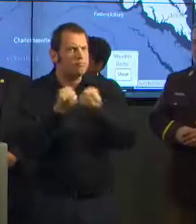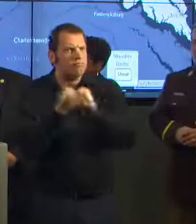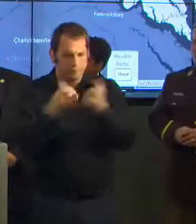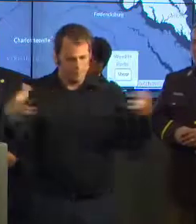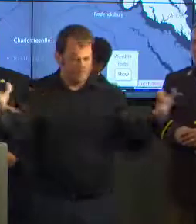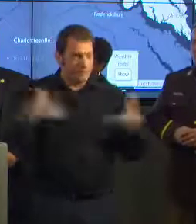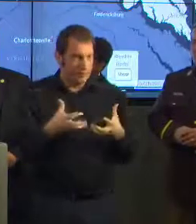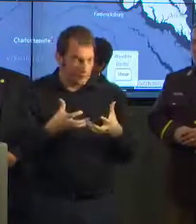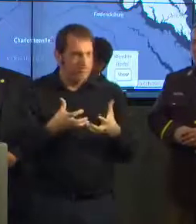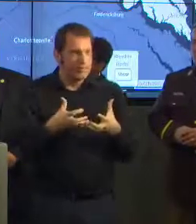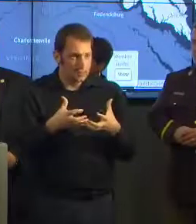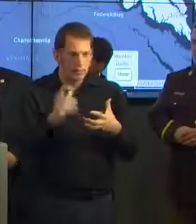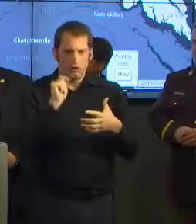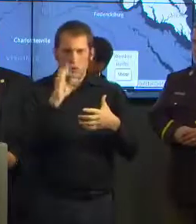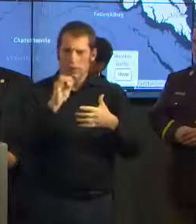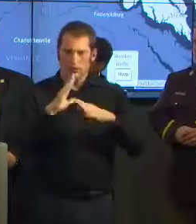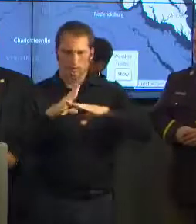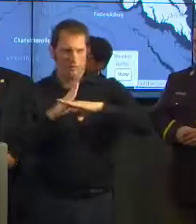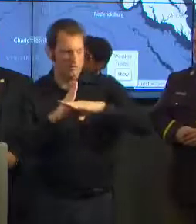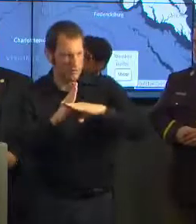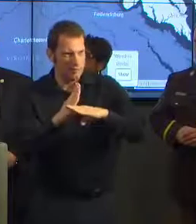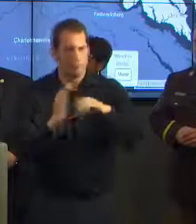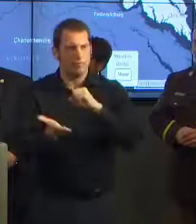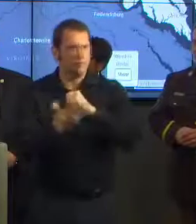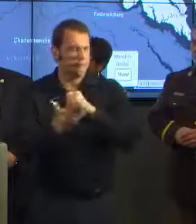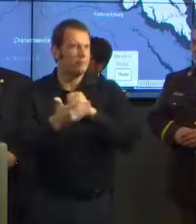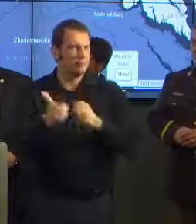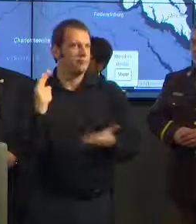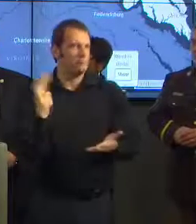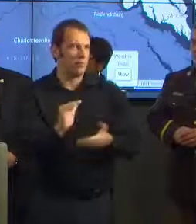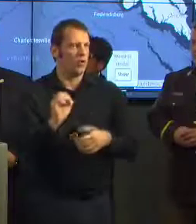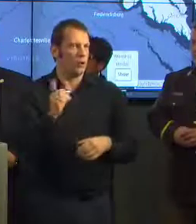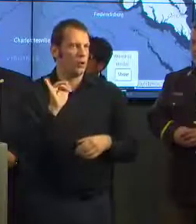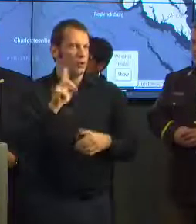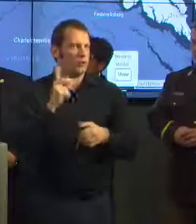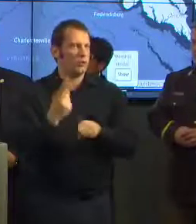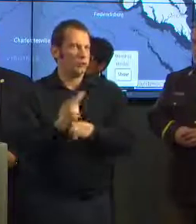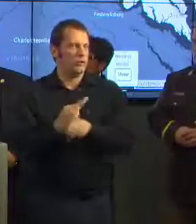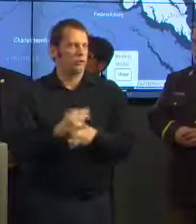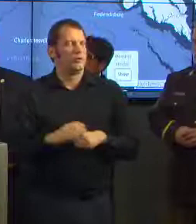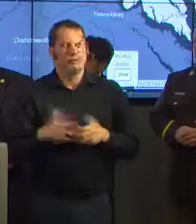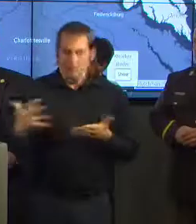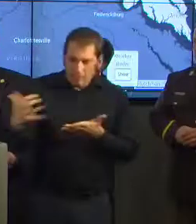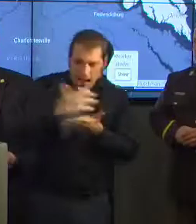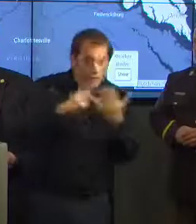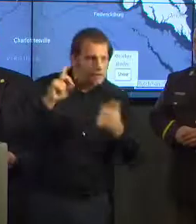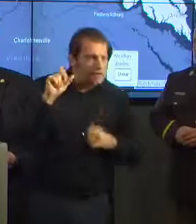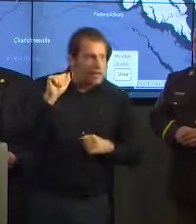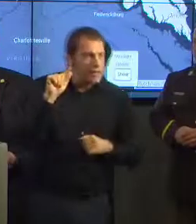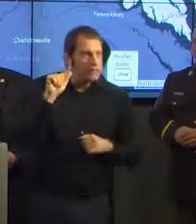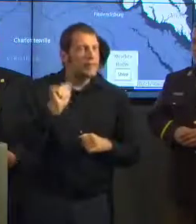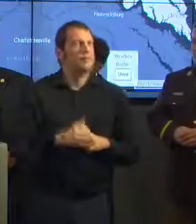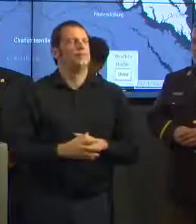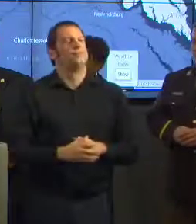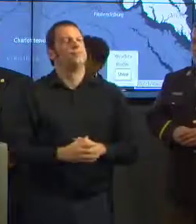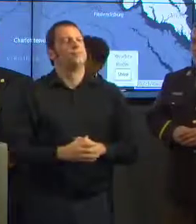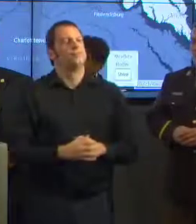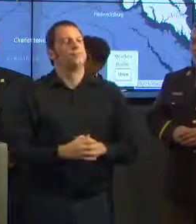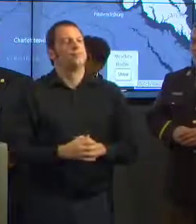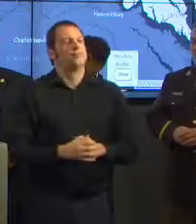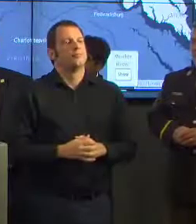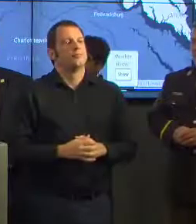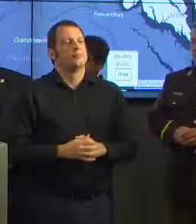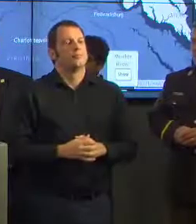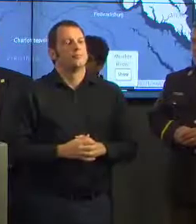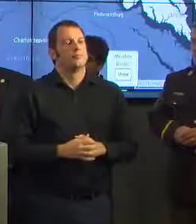and collating data to support decisions on how we could save lives.